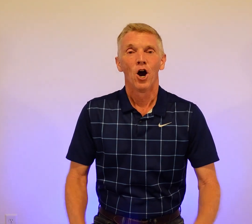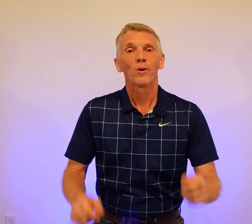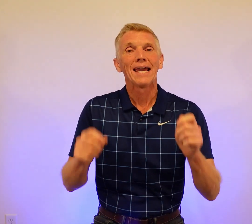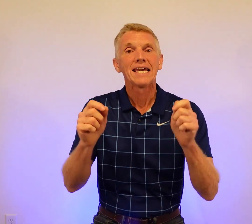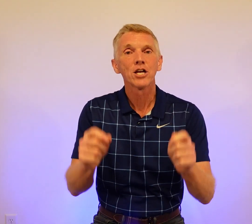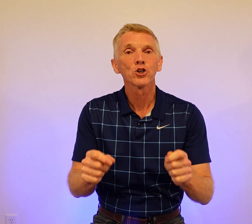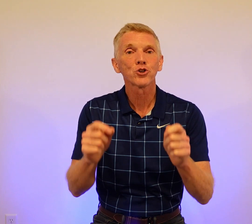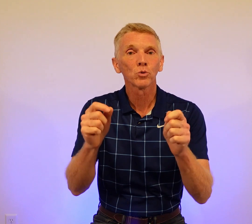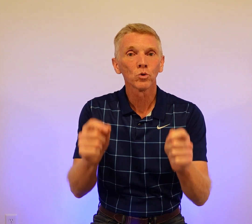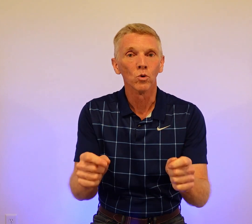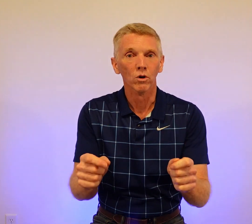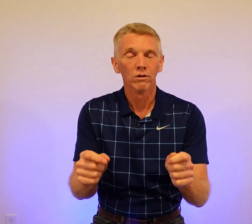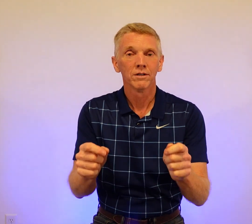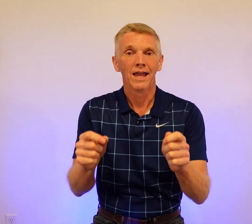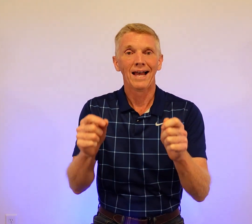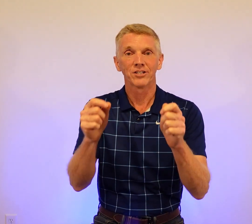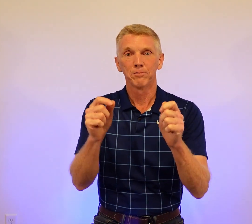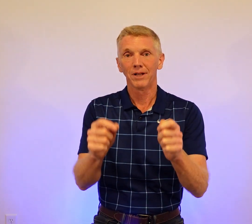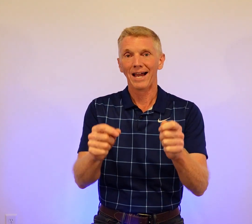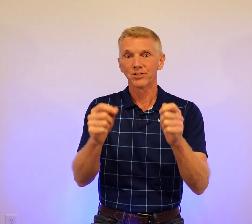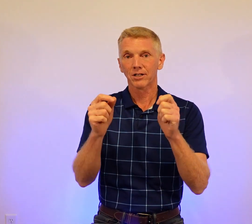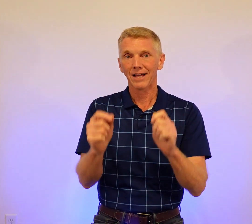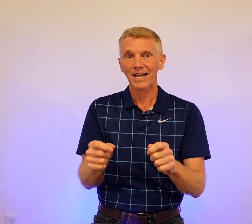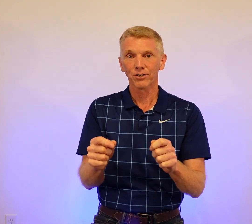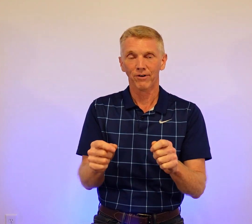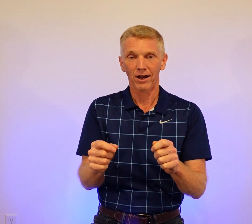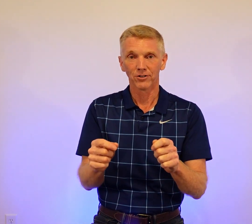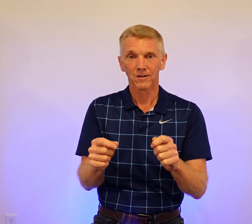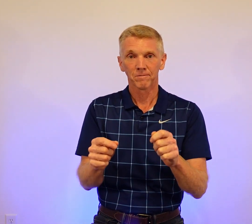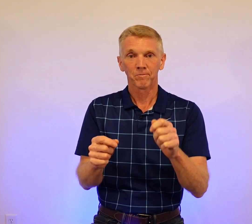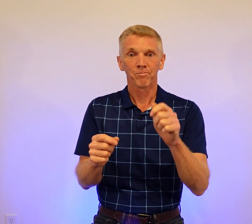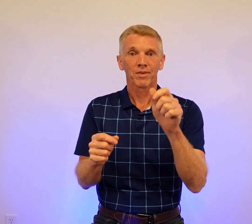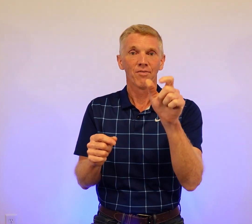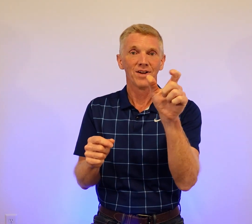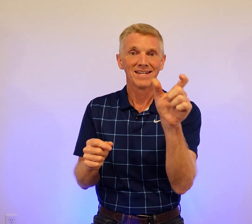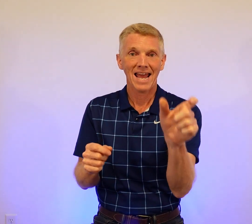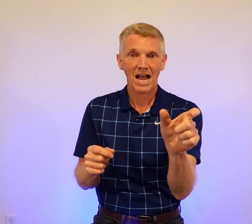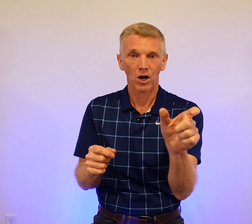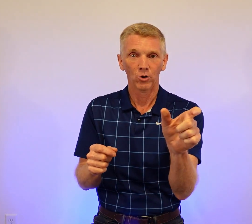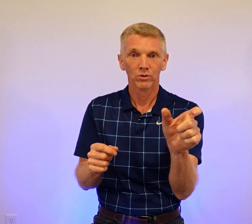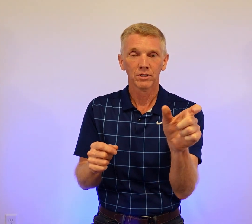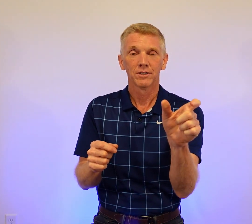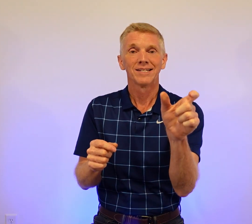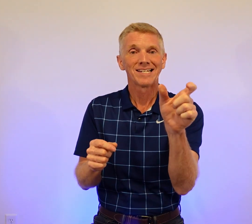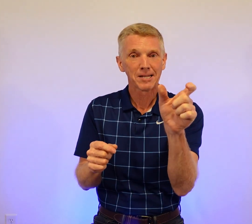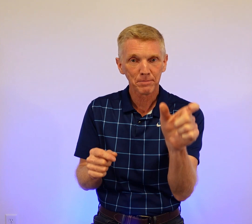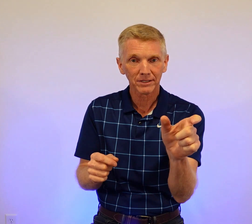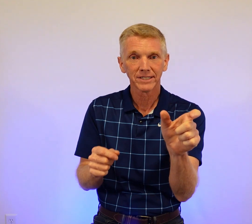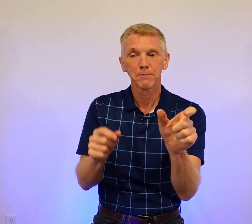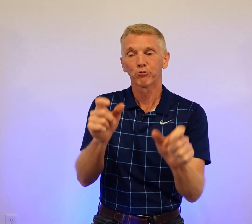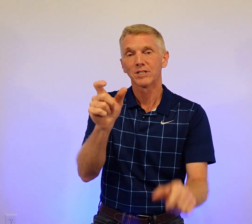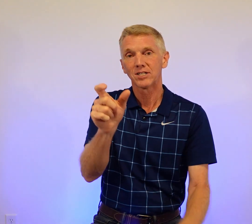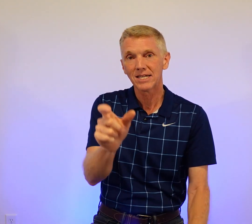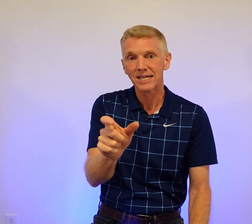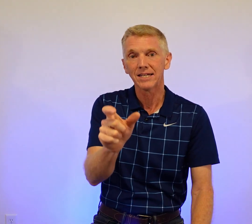Okay, here's the rule as it applies to classifiers. The noun typically precedes